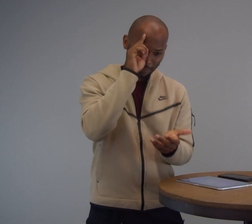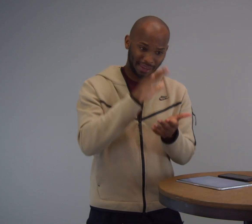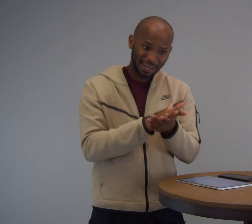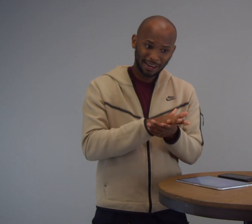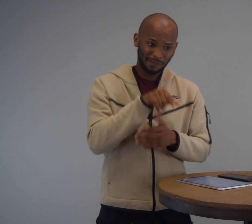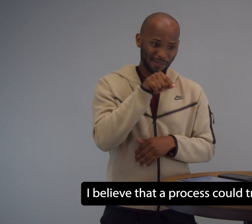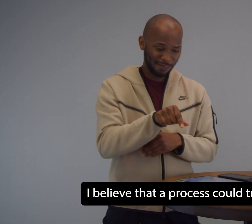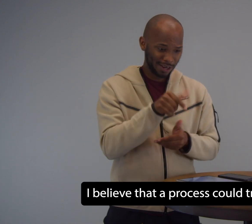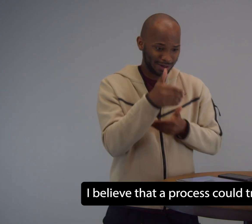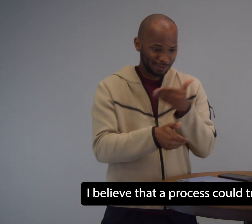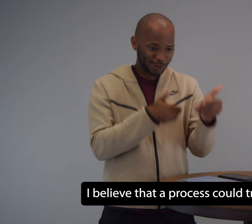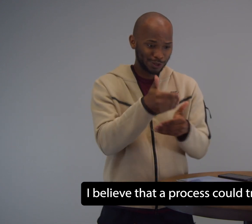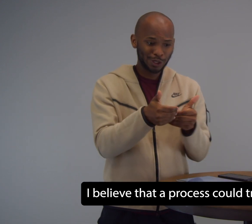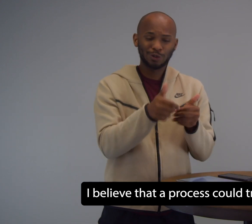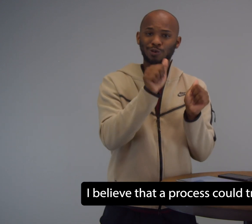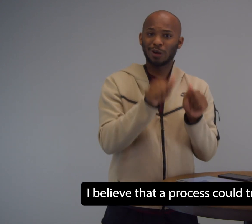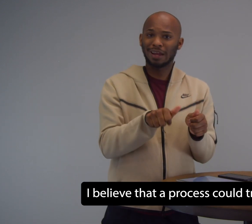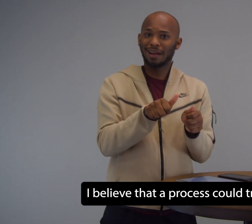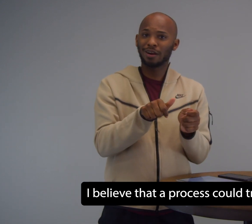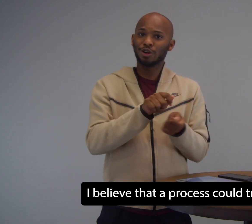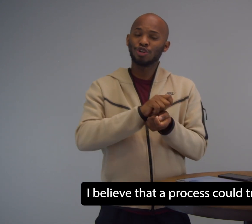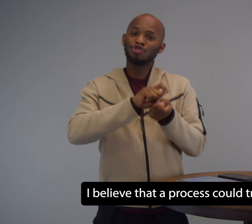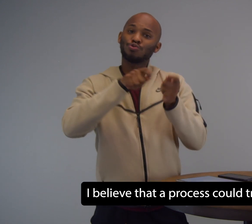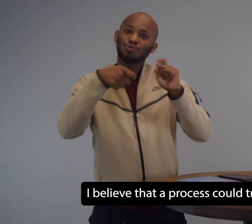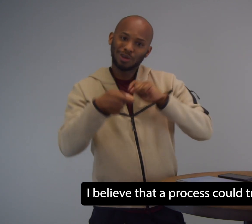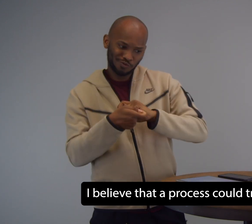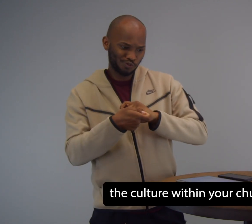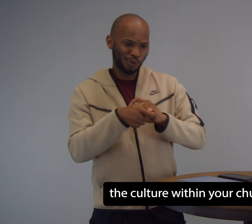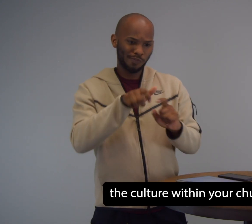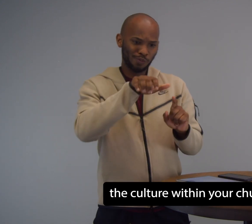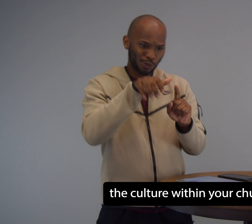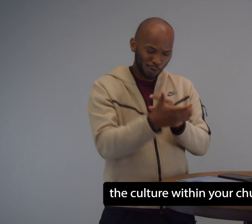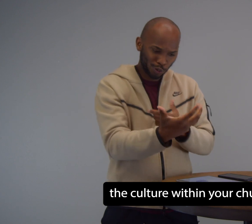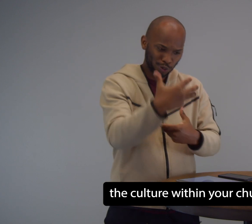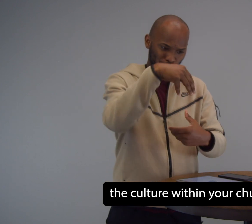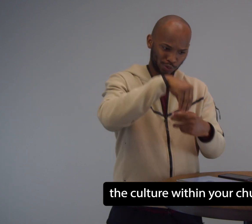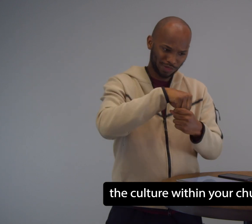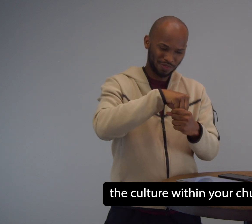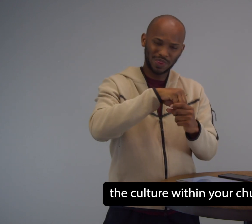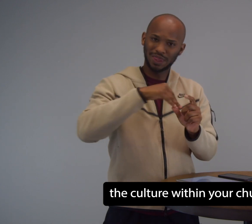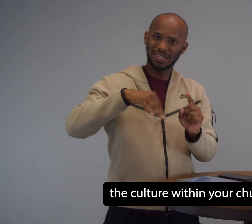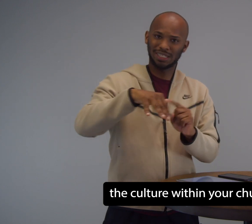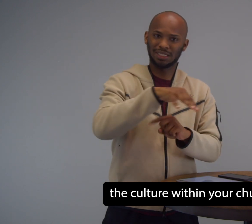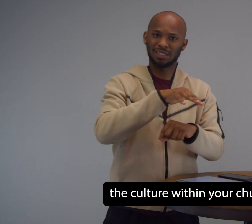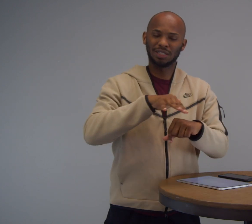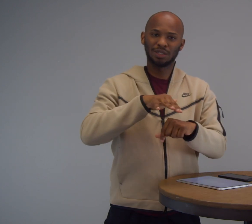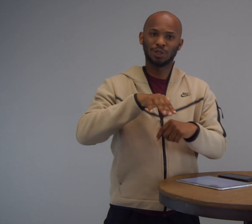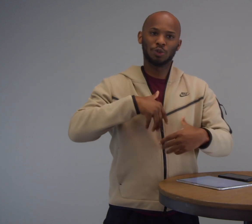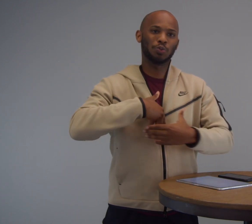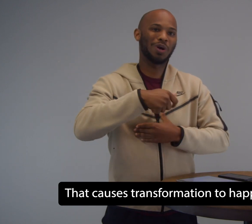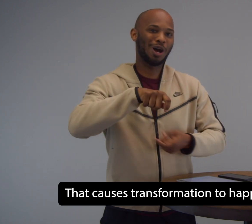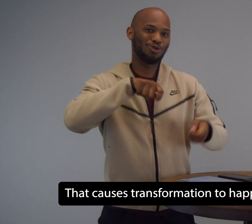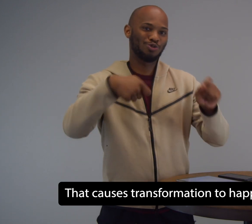I believe that this process could transform the culture within your church that caused